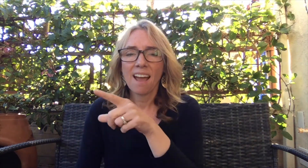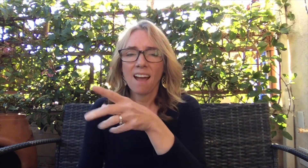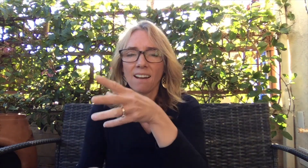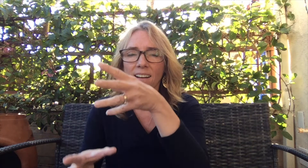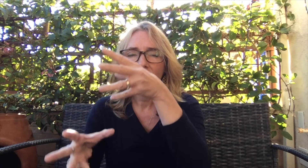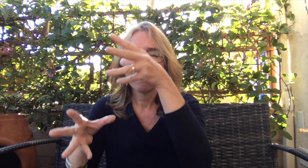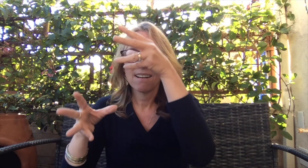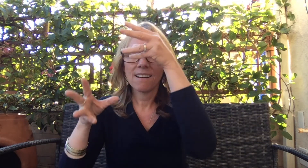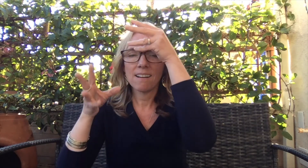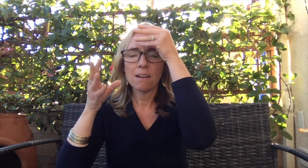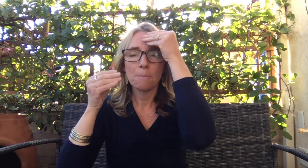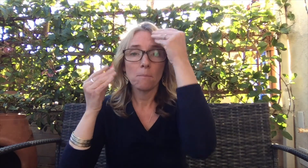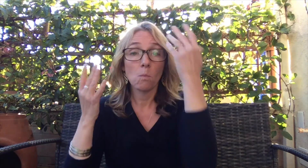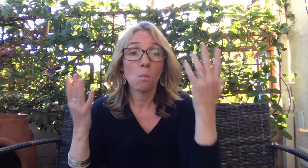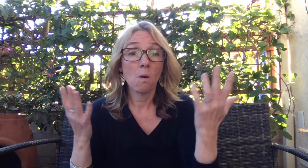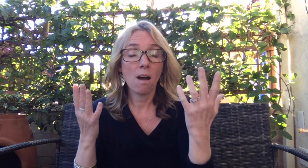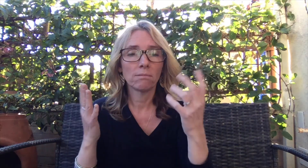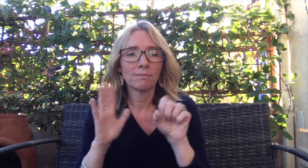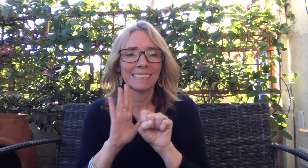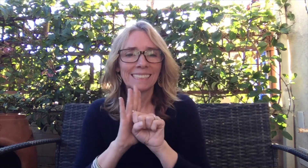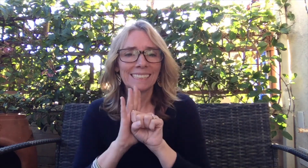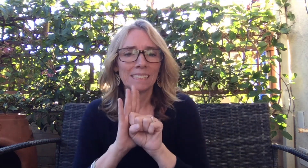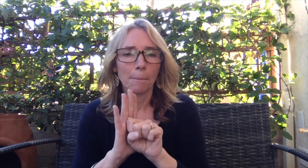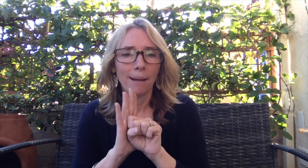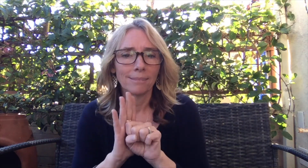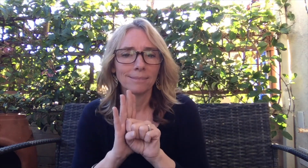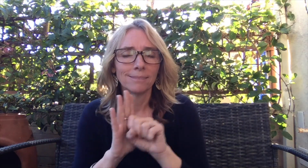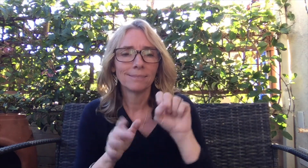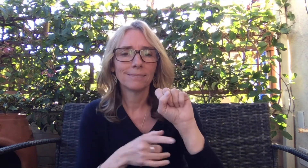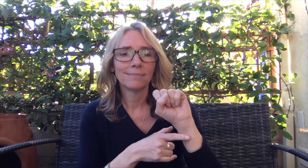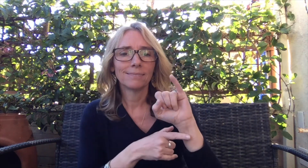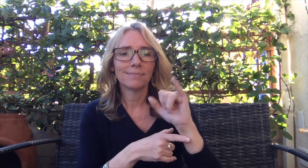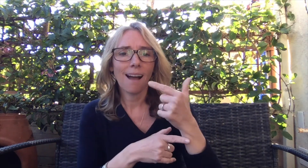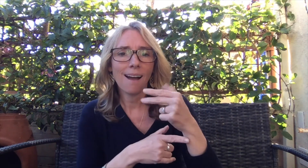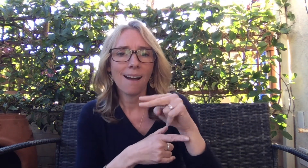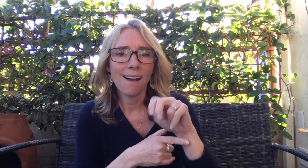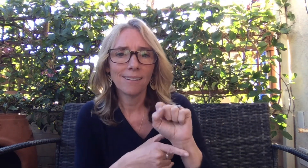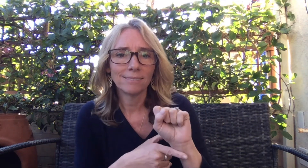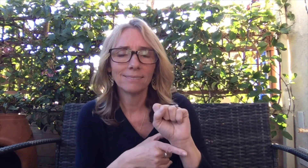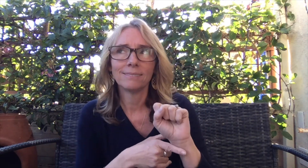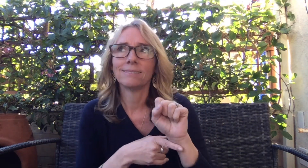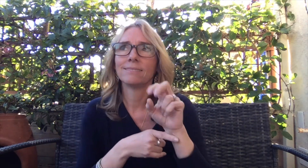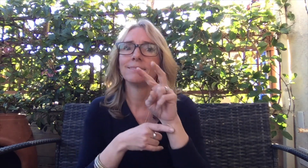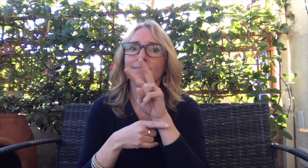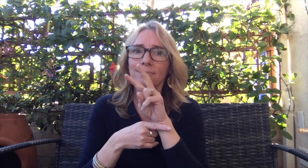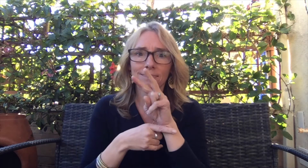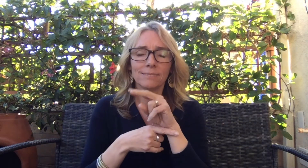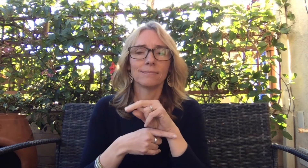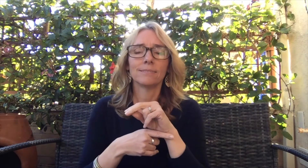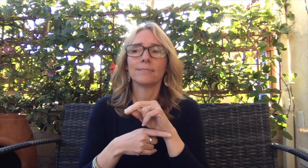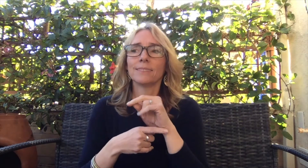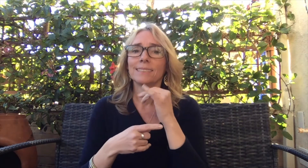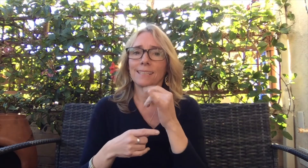they're not missing that opportunity. They're absorbing all of this information. They are seeing